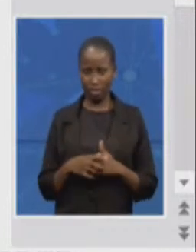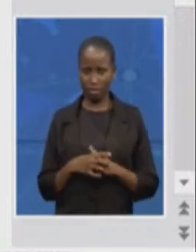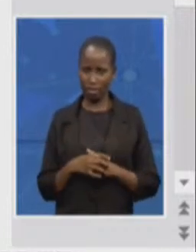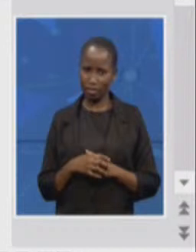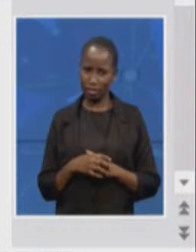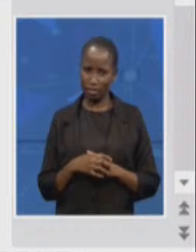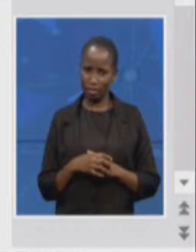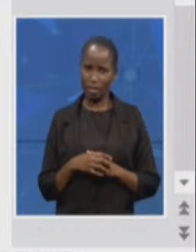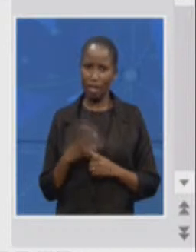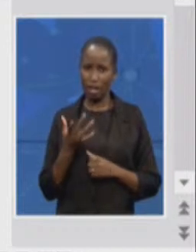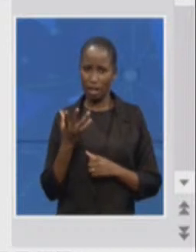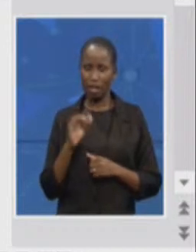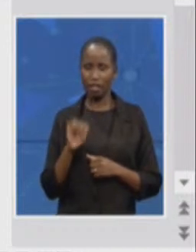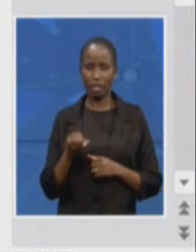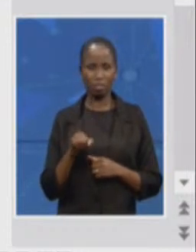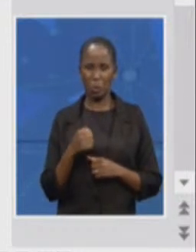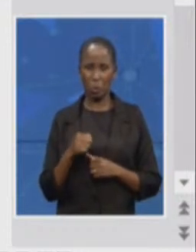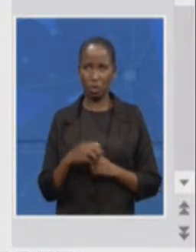sorry.